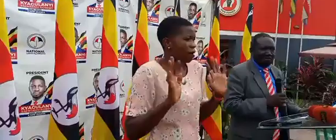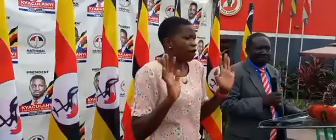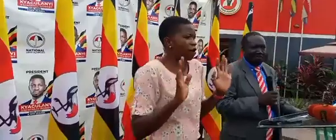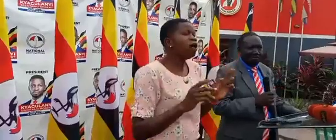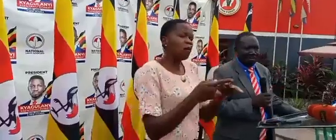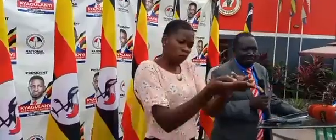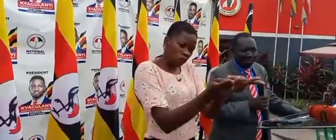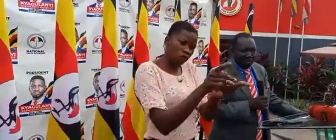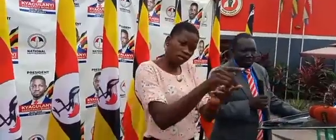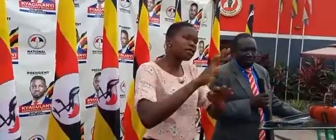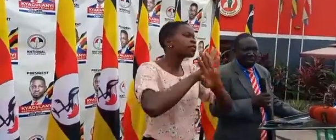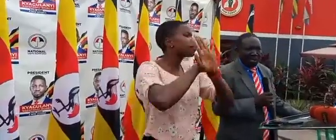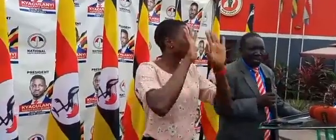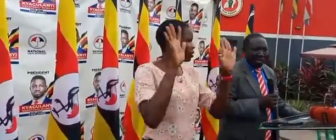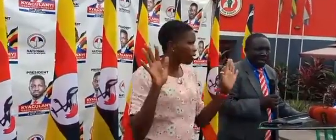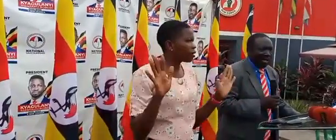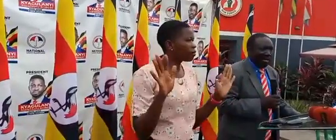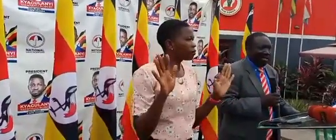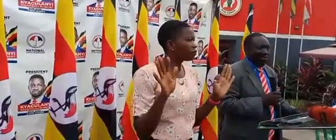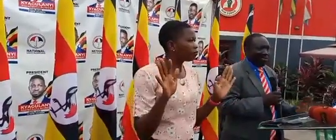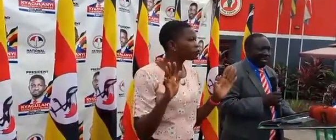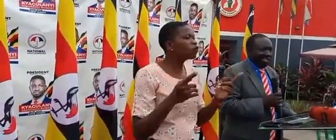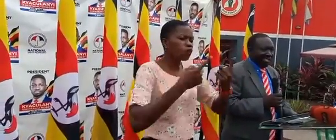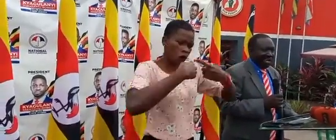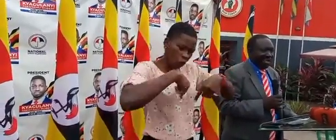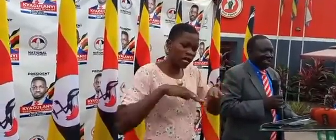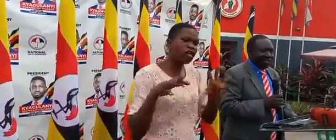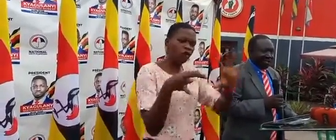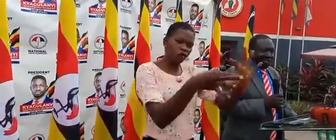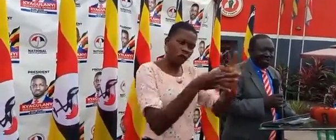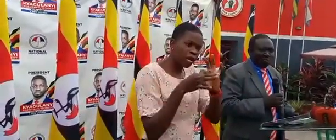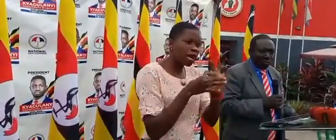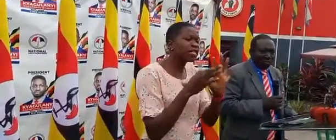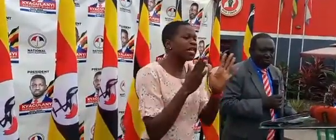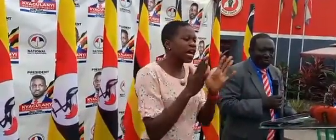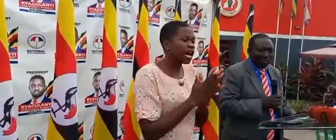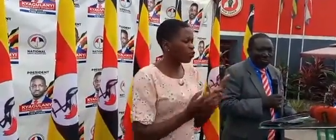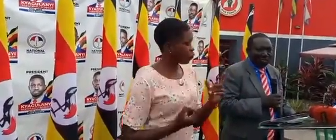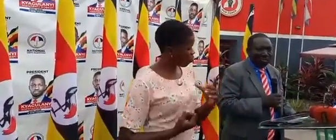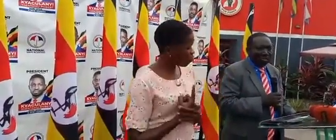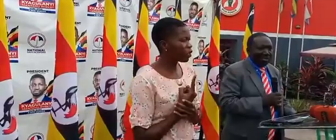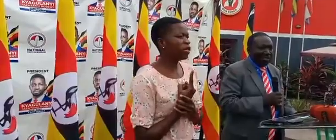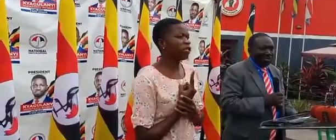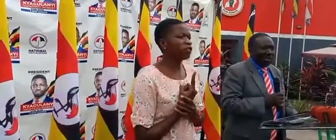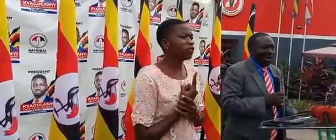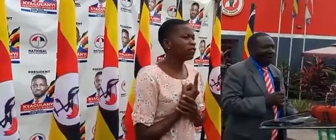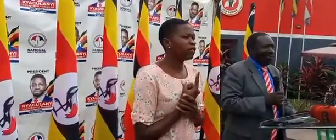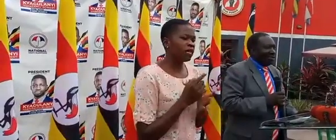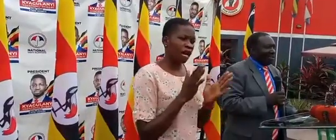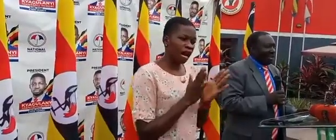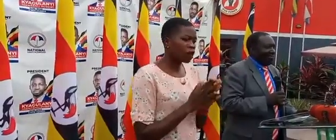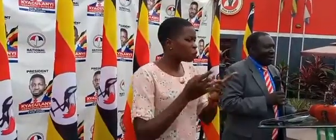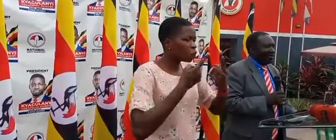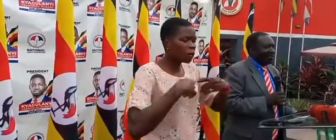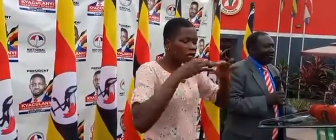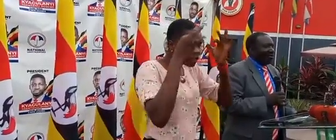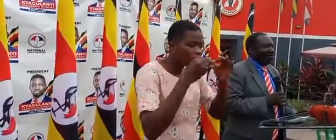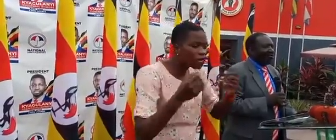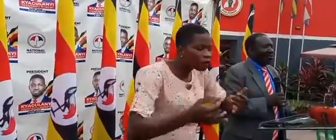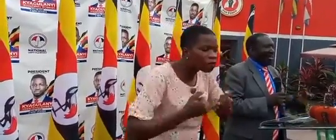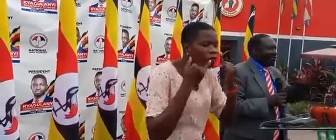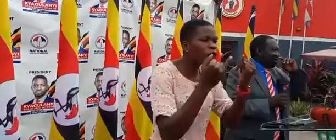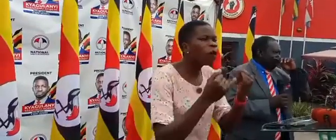clear. We are united and solidly so. We have not come out